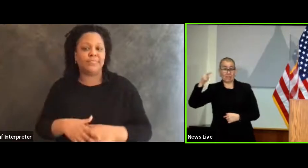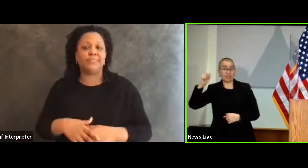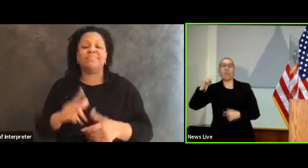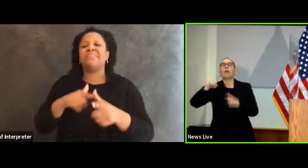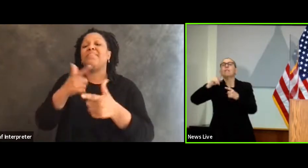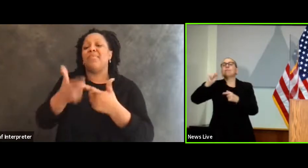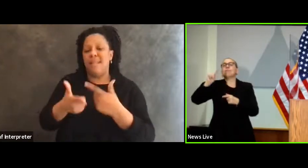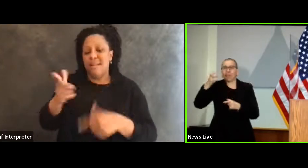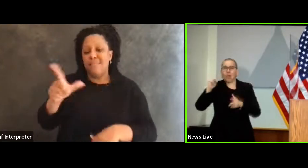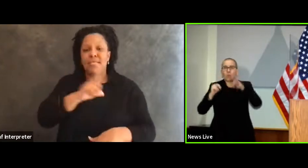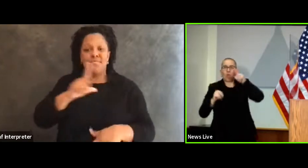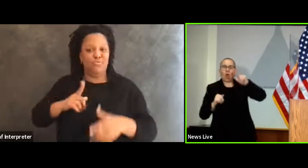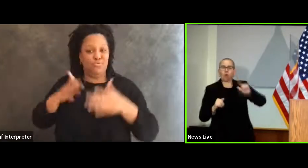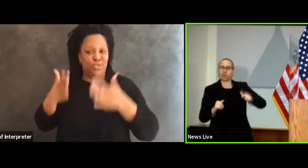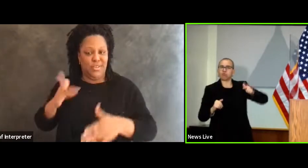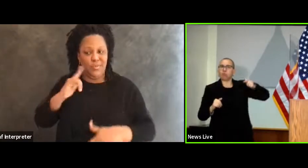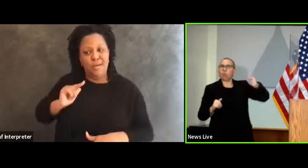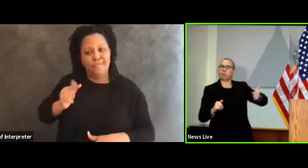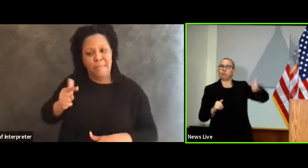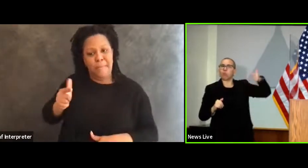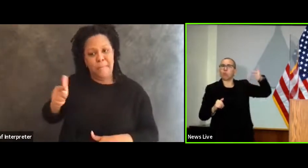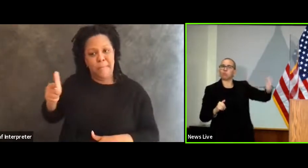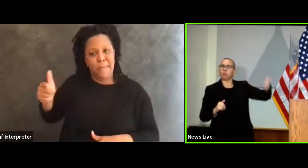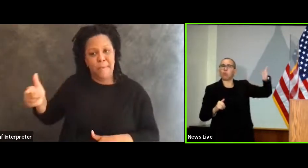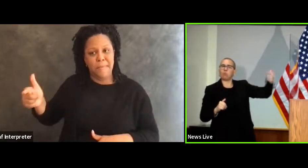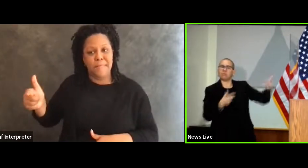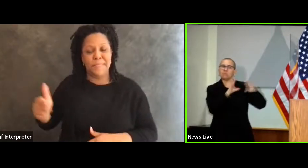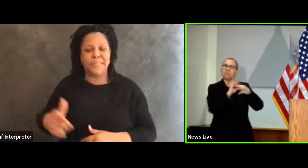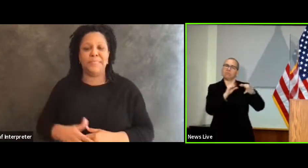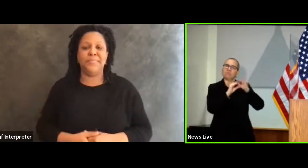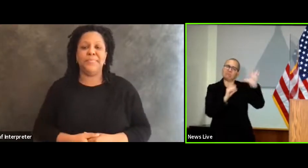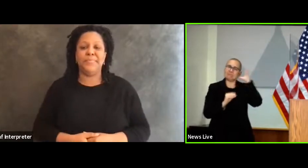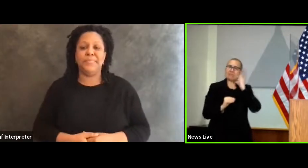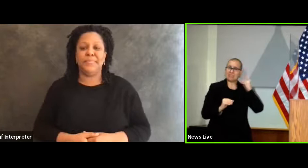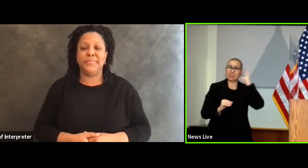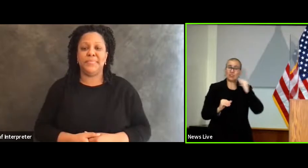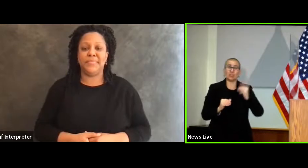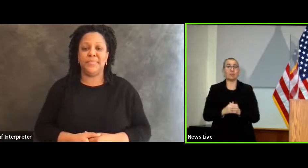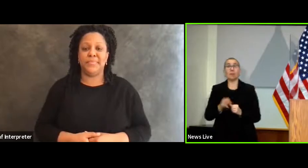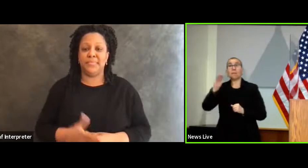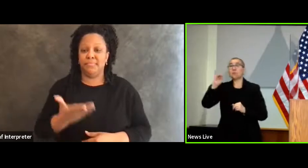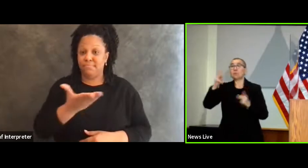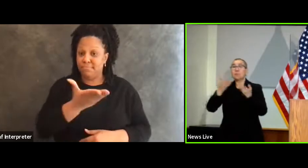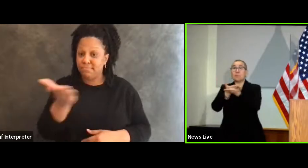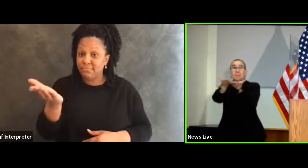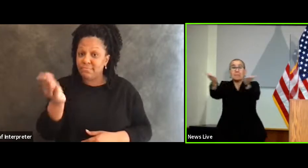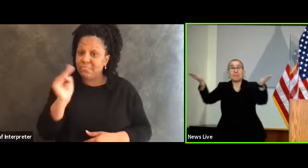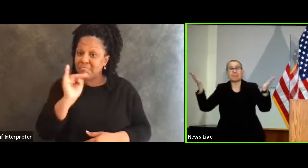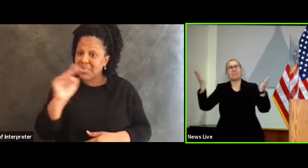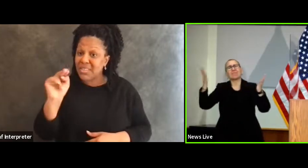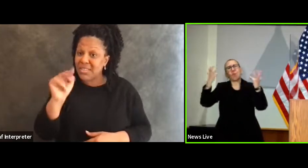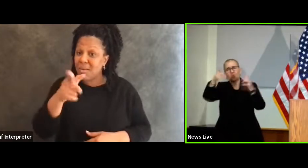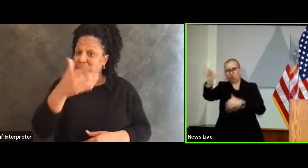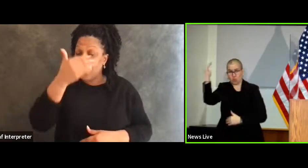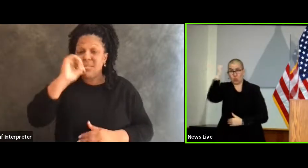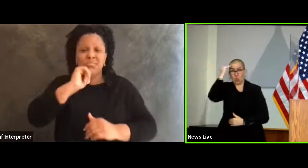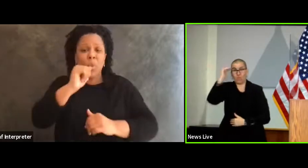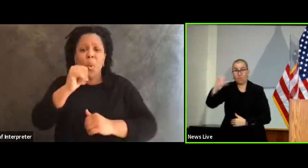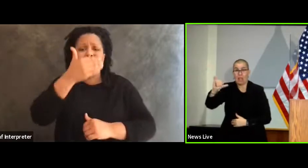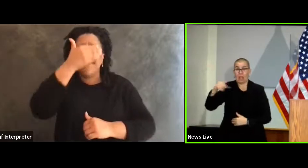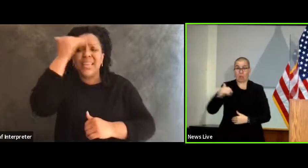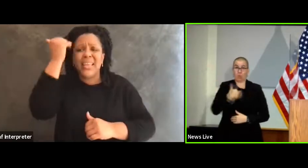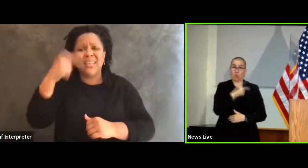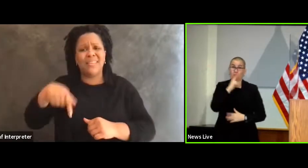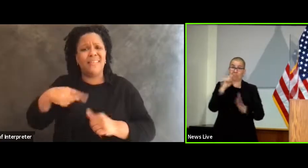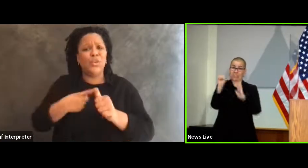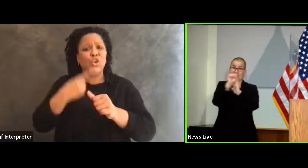of a lived experience, Minnesotans should not forget that we're the first state in the country that put an Indigenous woman into executive office. And for that, we should